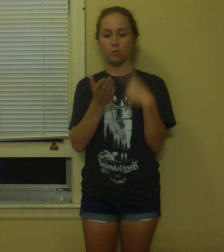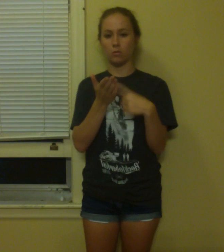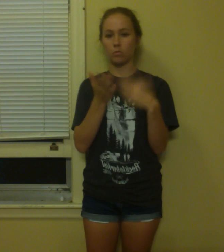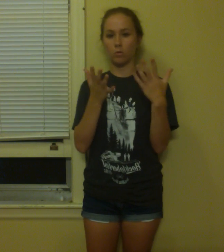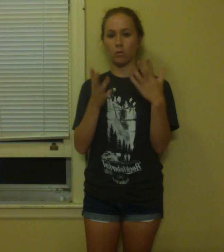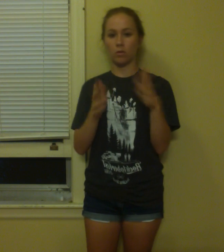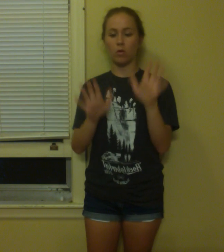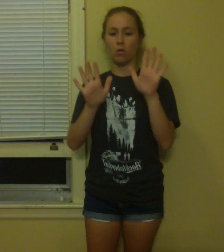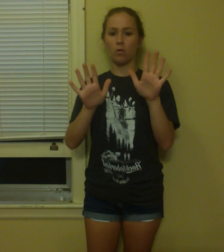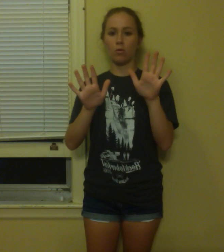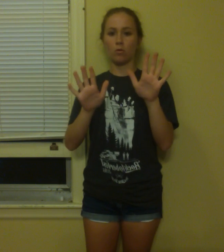Great Compromise.